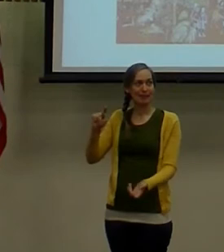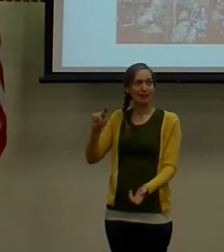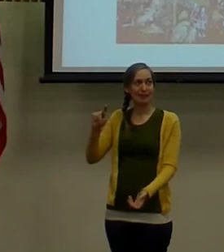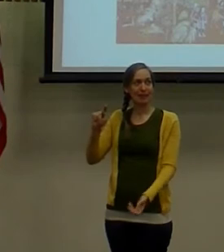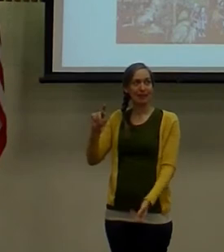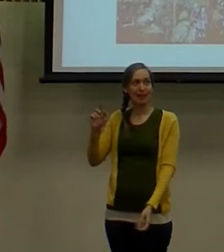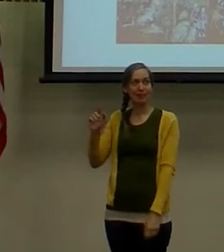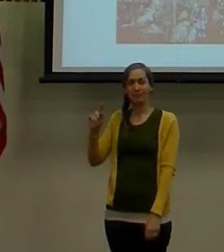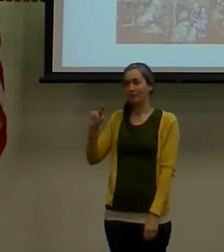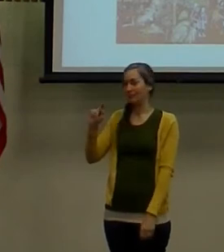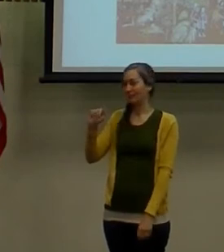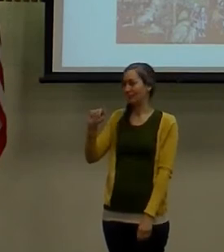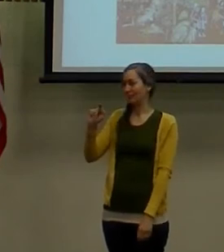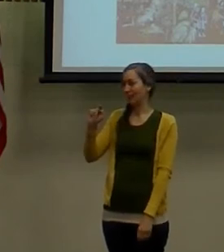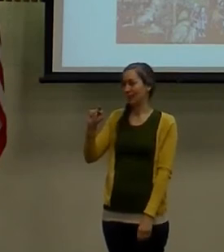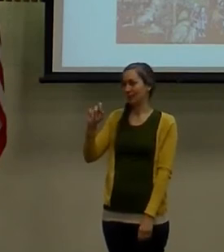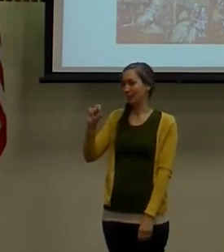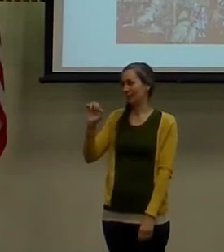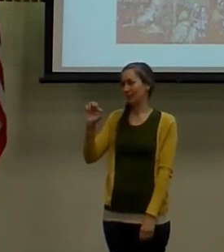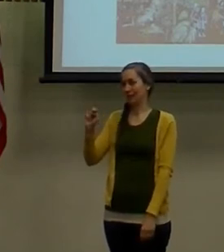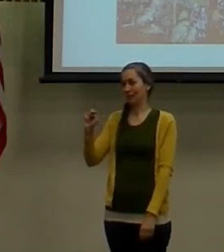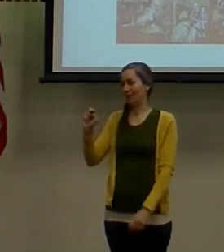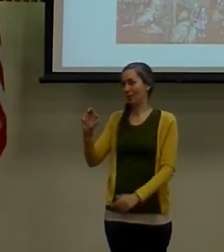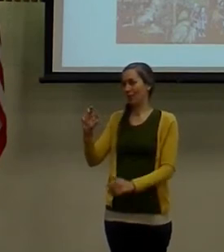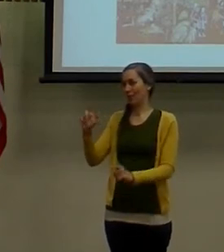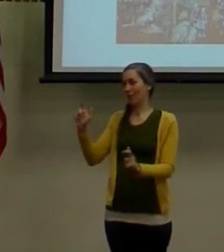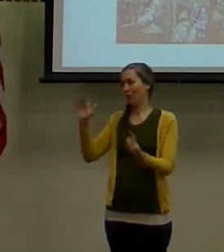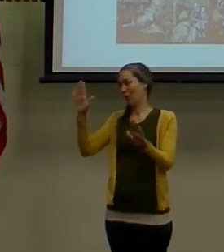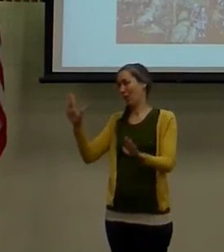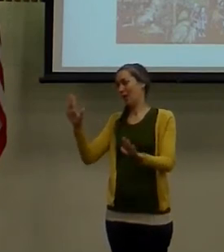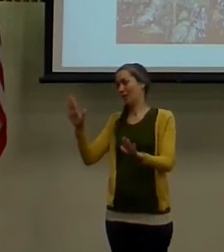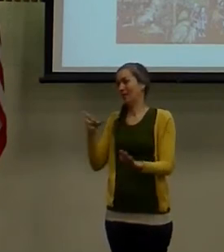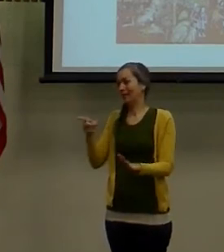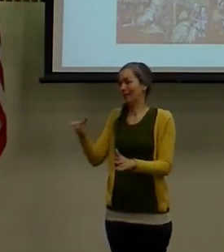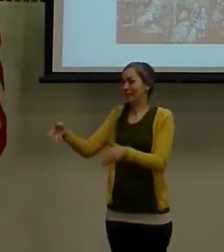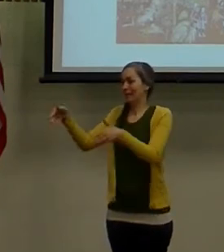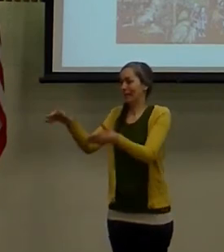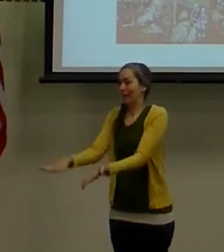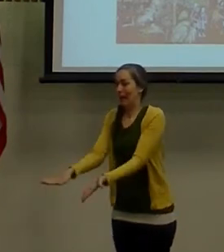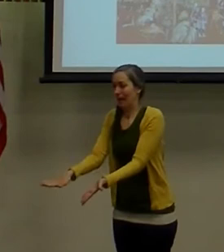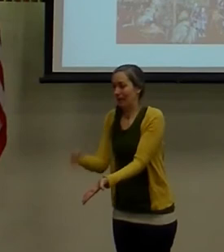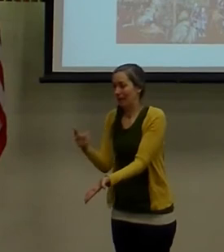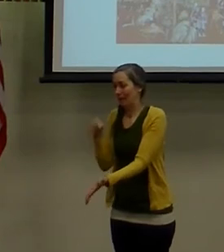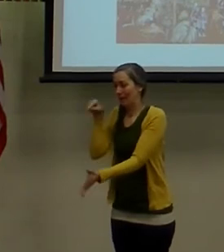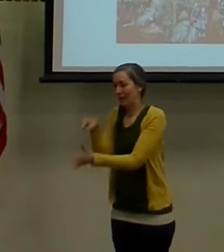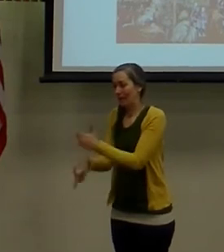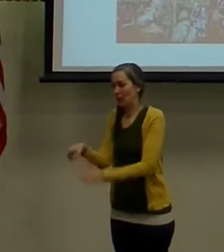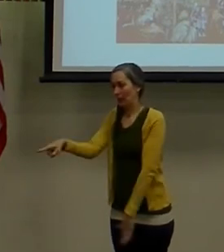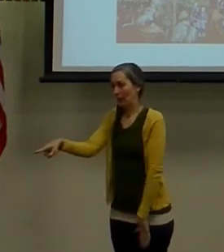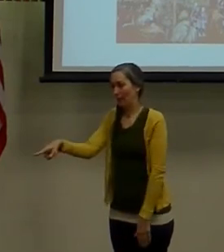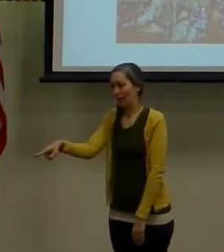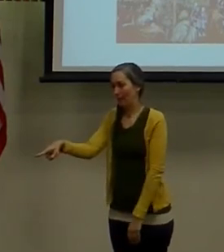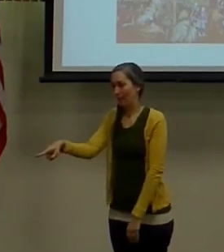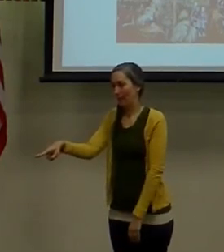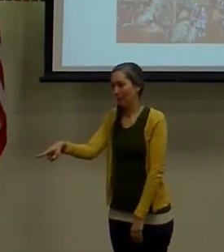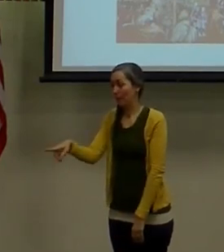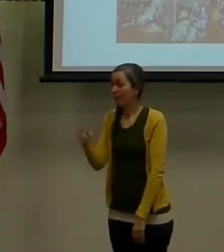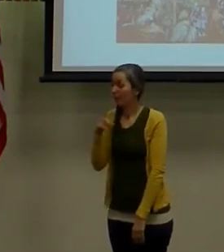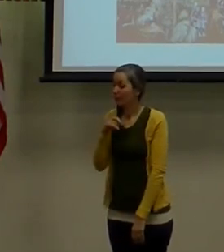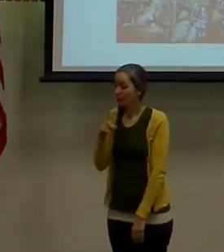Our history said he died. He became insane. Someone killed him. But